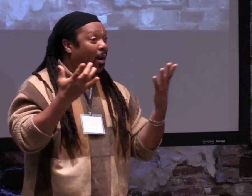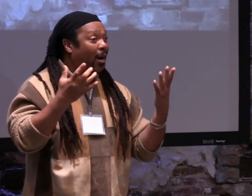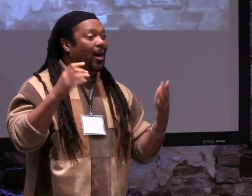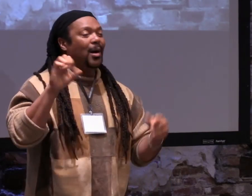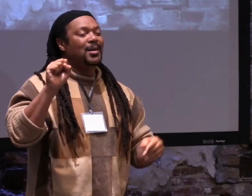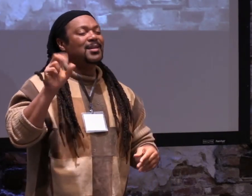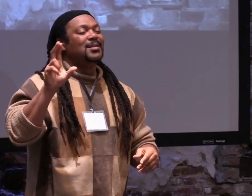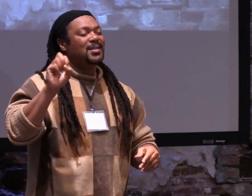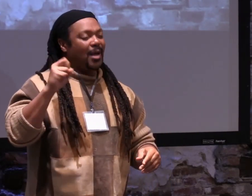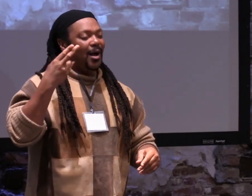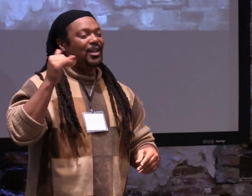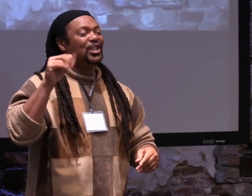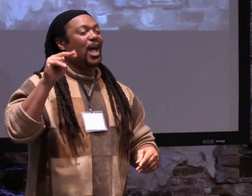known as